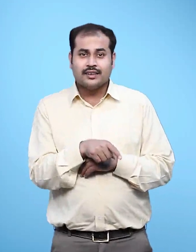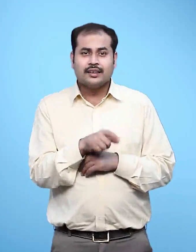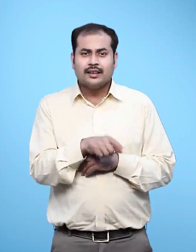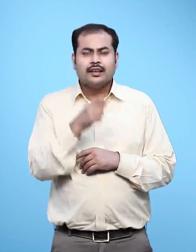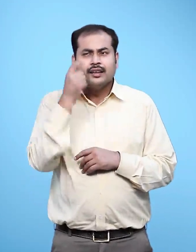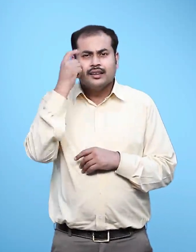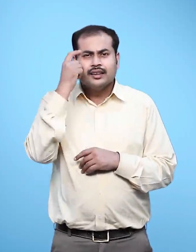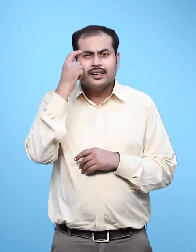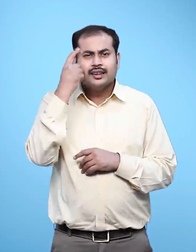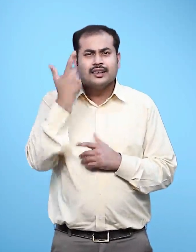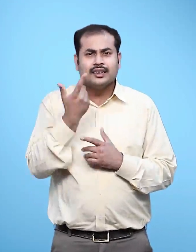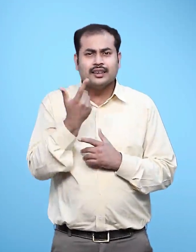glasses fill the jug.